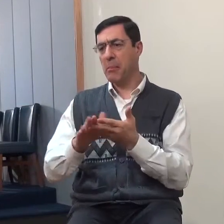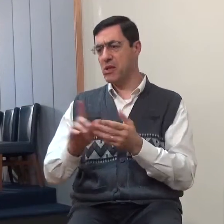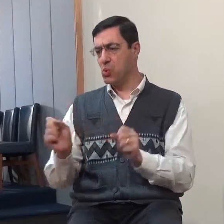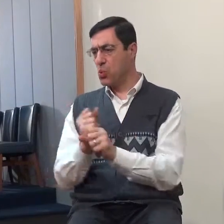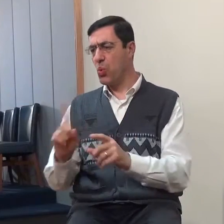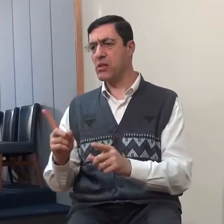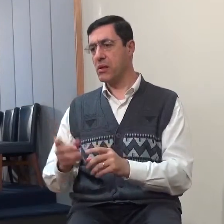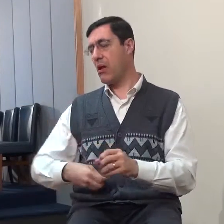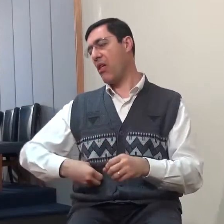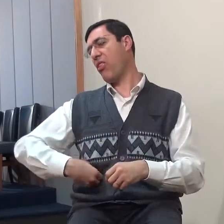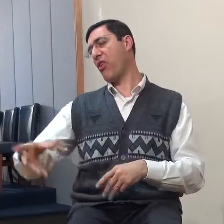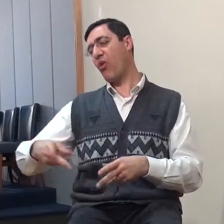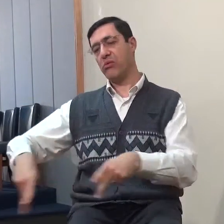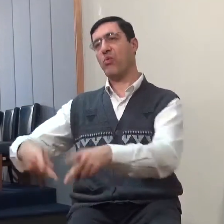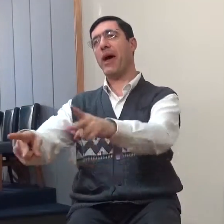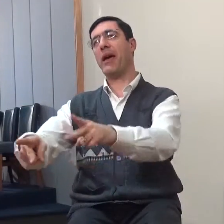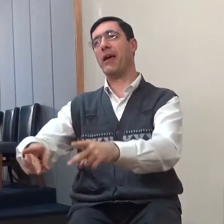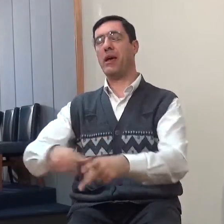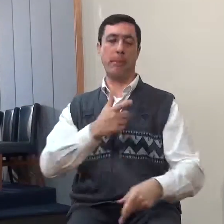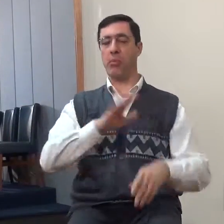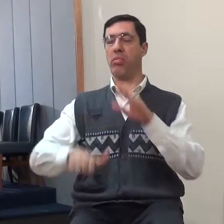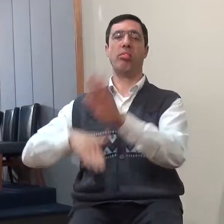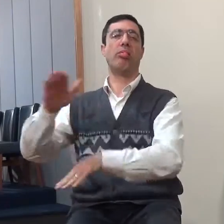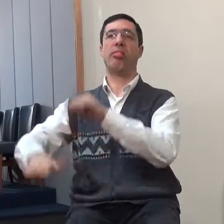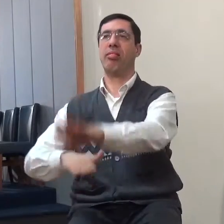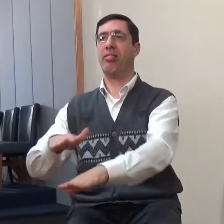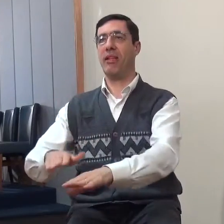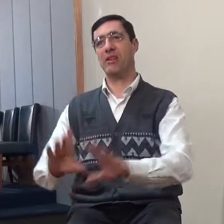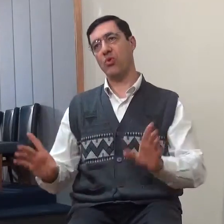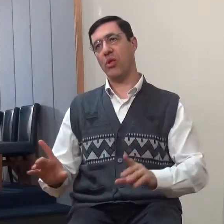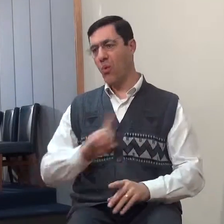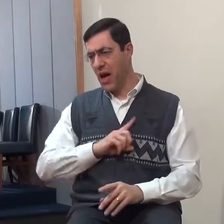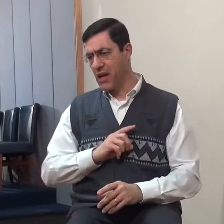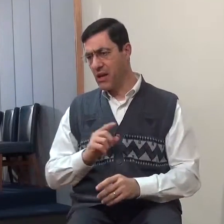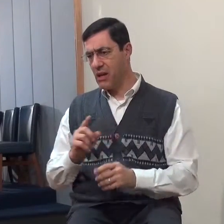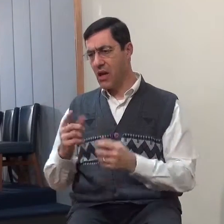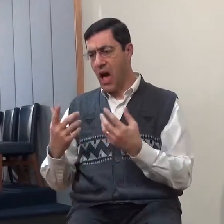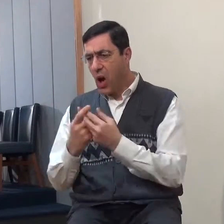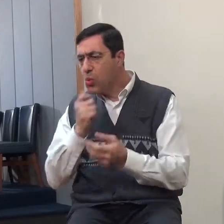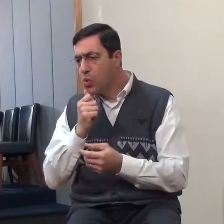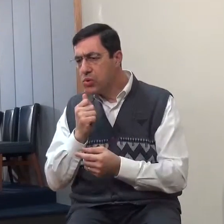good for nothing but to be cast out and to be trodden underfoot of men.